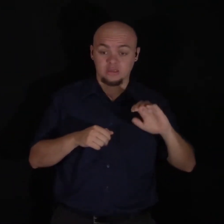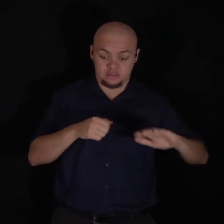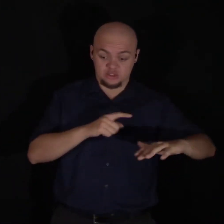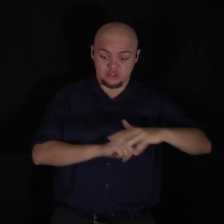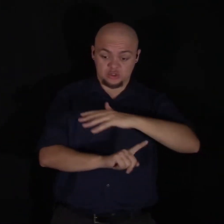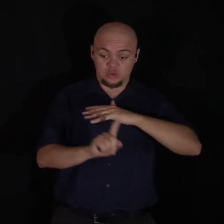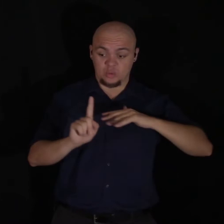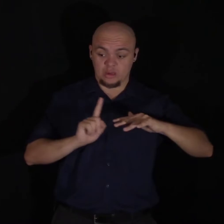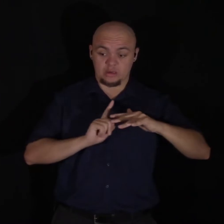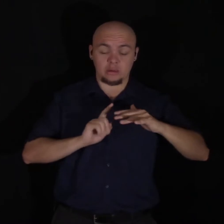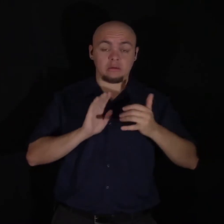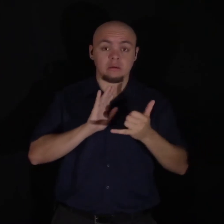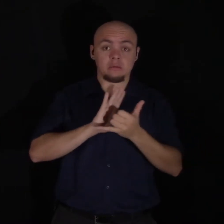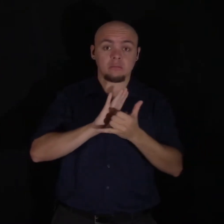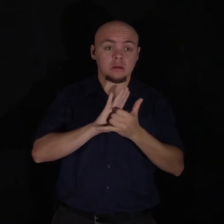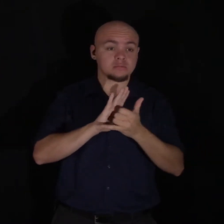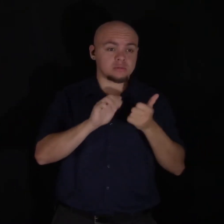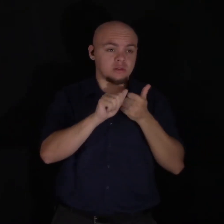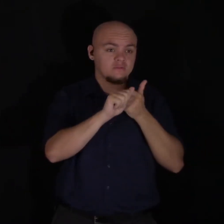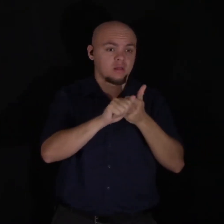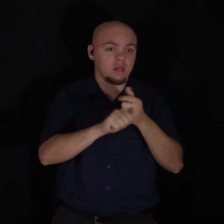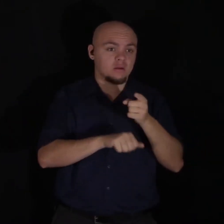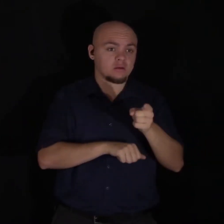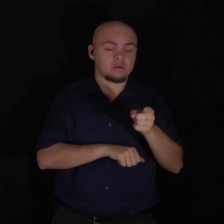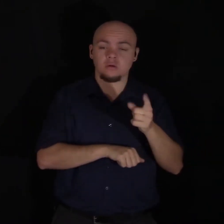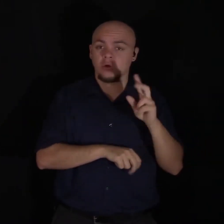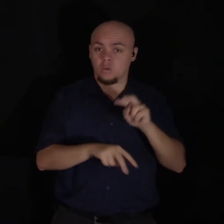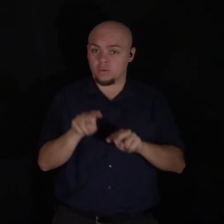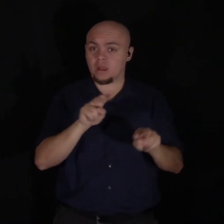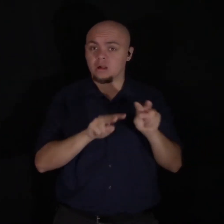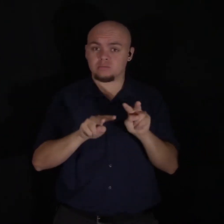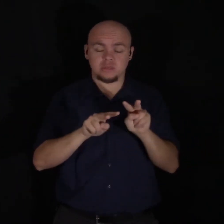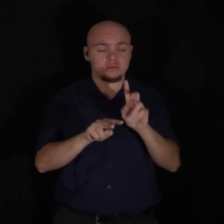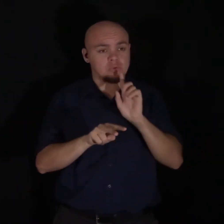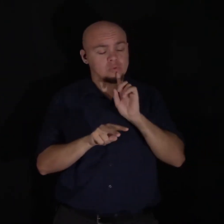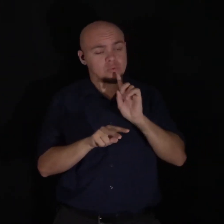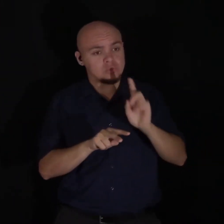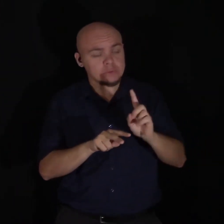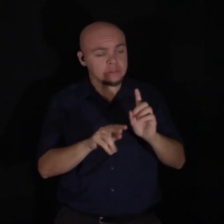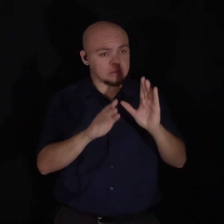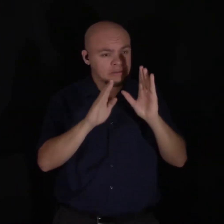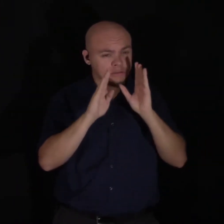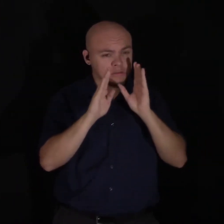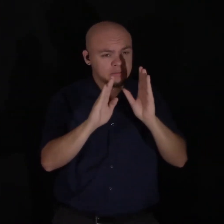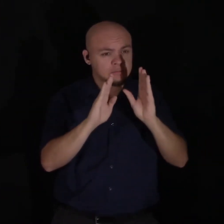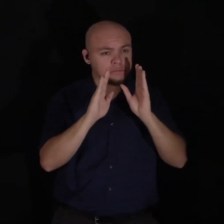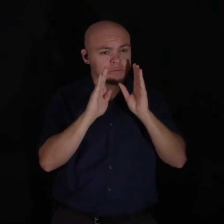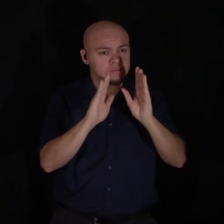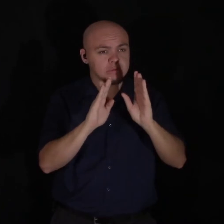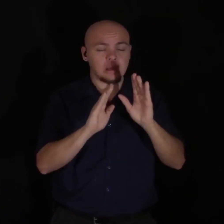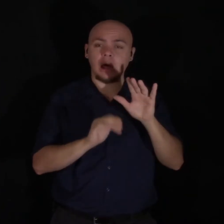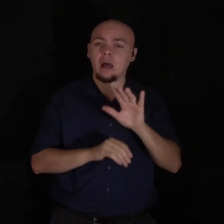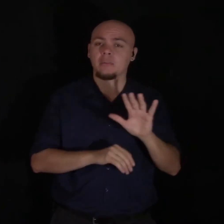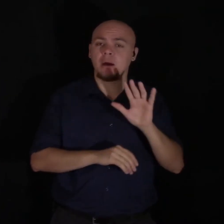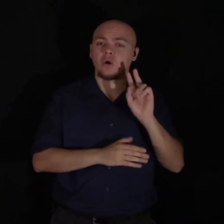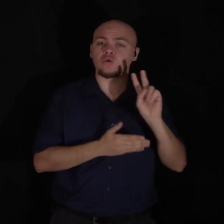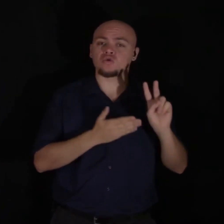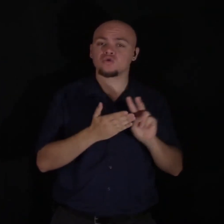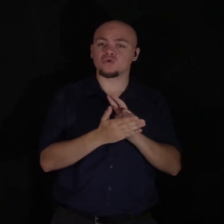impossible to follow his track, which we had observed with the greatest attention. About 2 hours after this occurrence